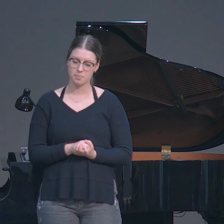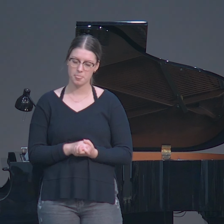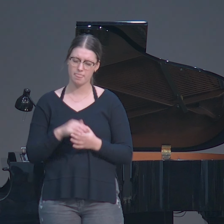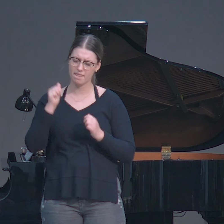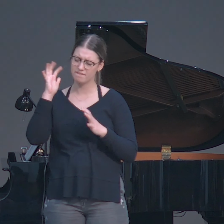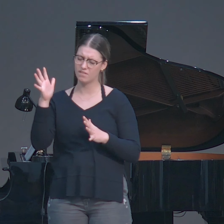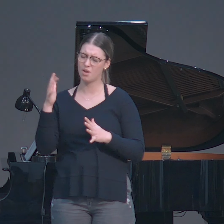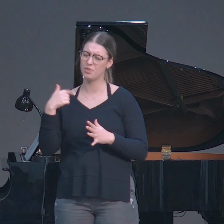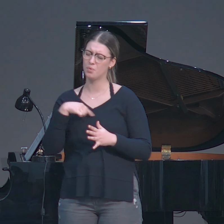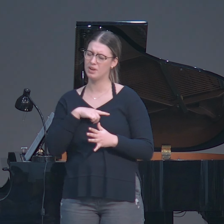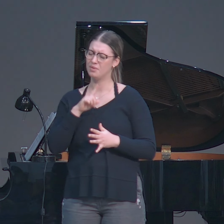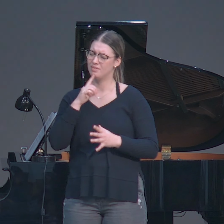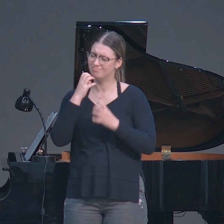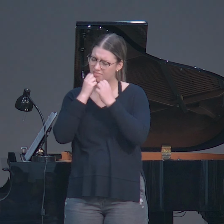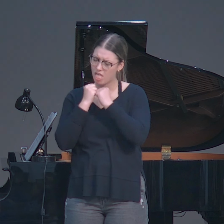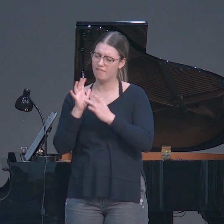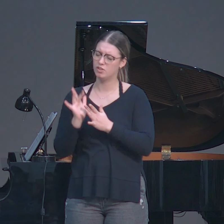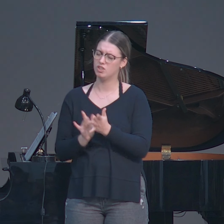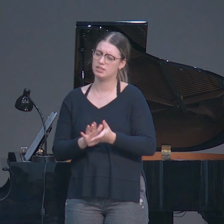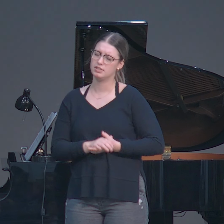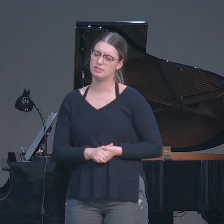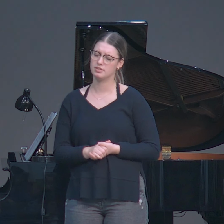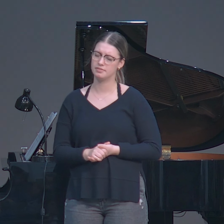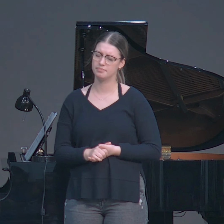we love Jesus.